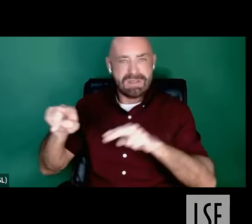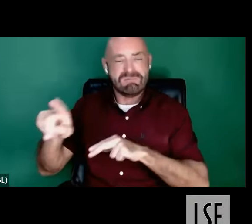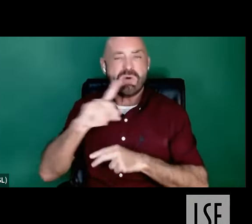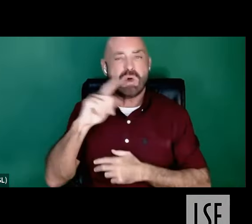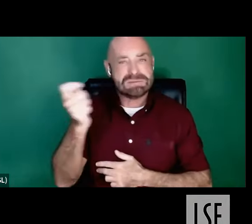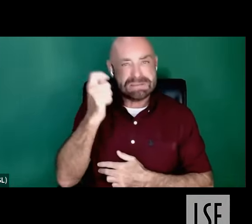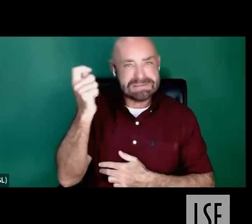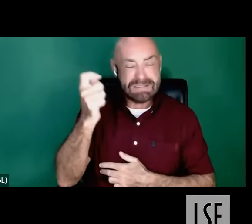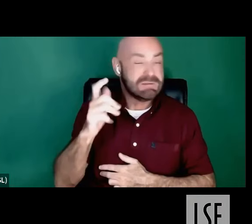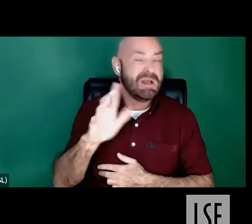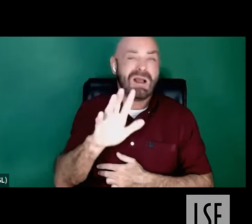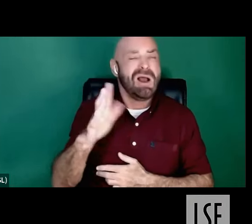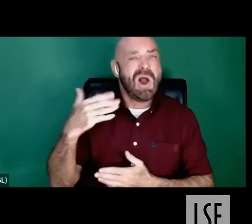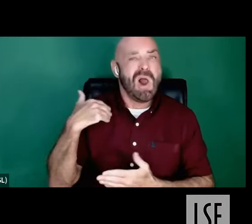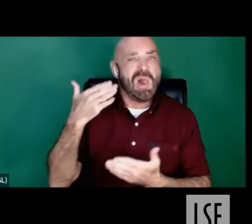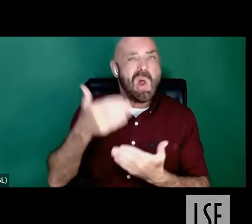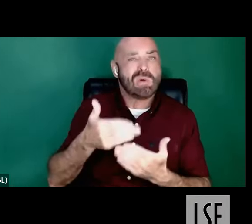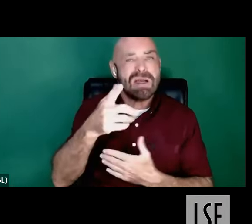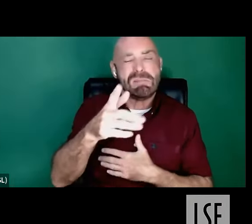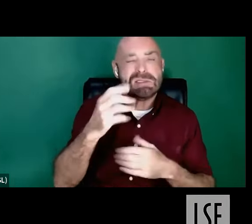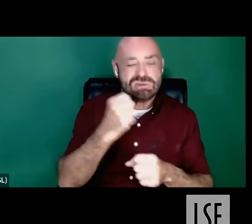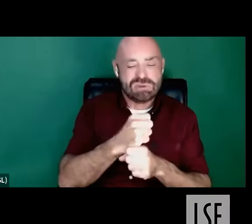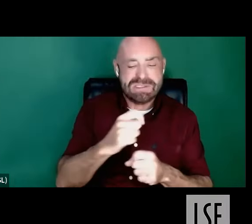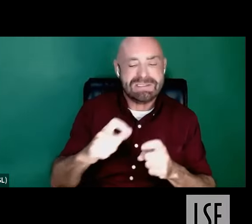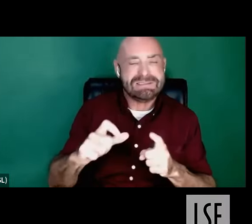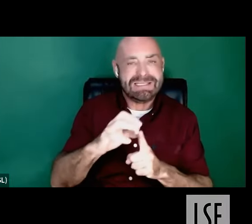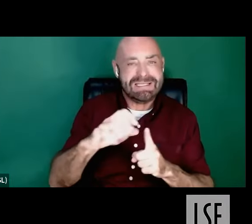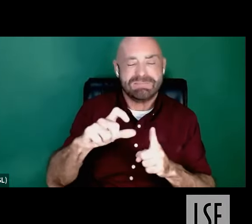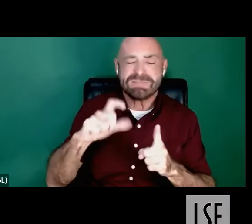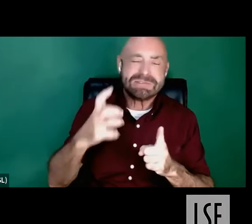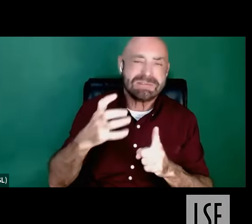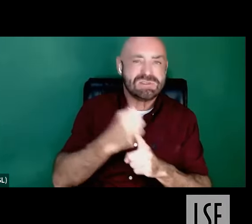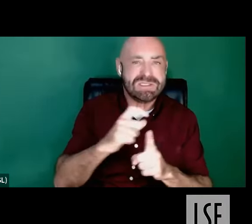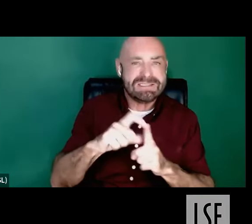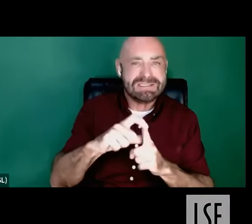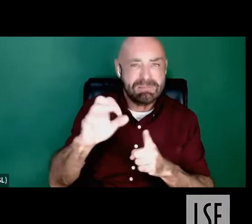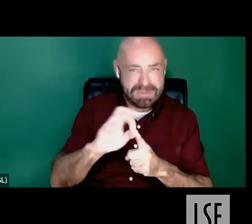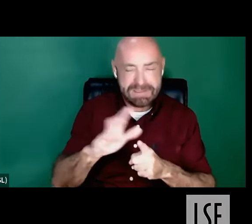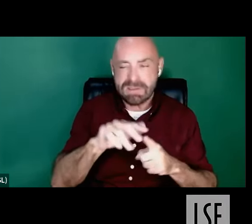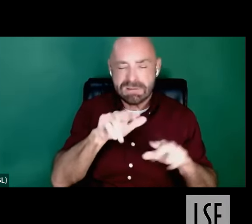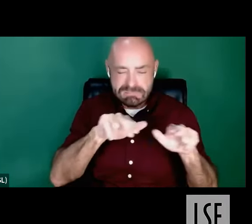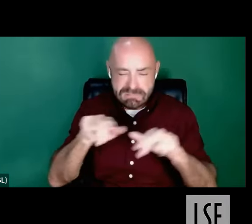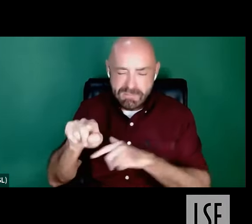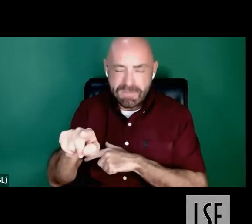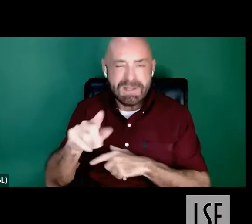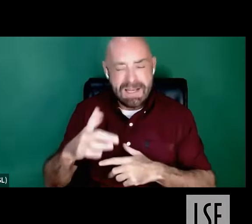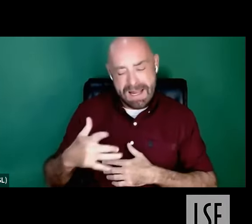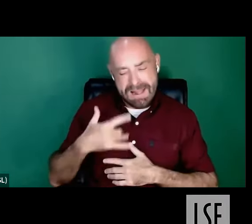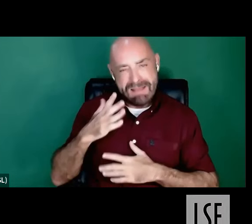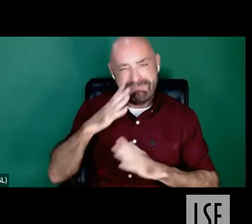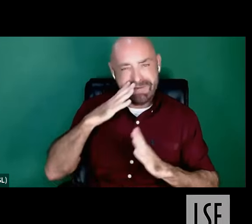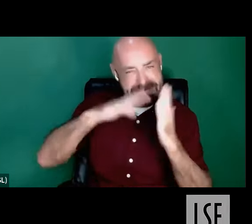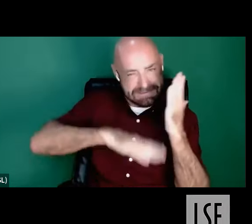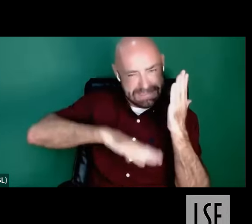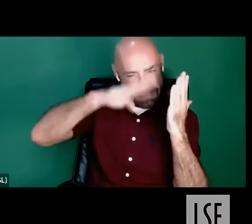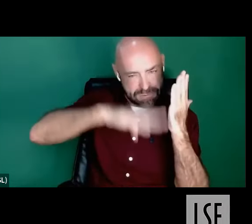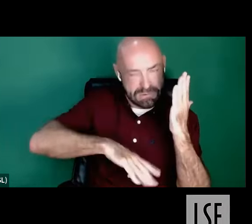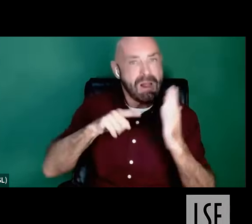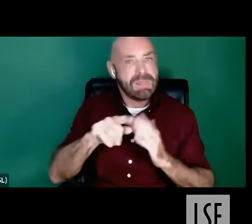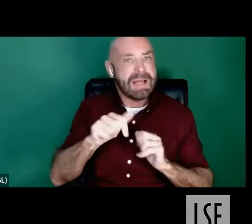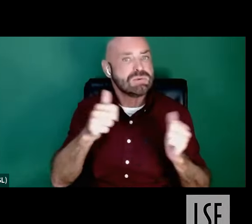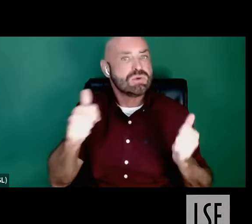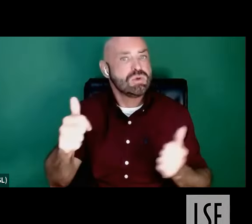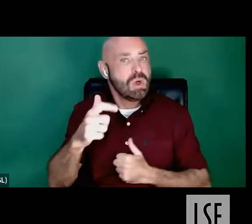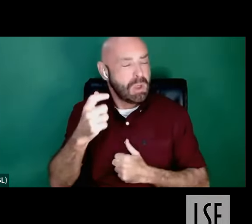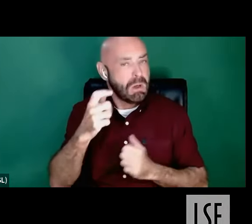long time, GDP broadly tracked improvements in living standards. So actually it was a good proxy for people to use.